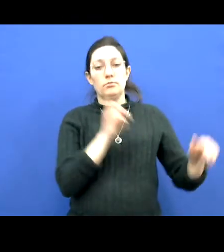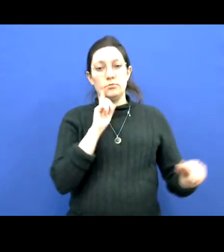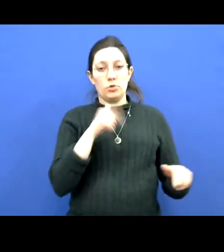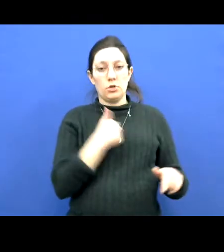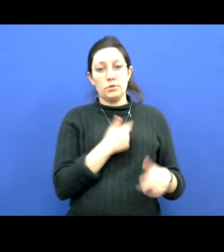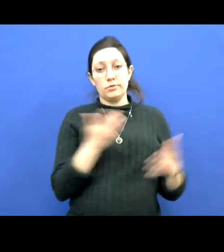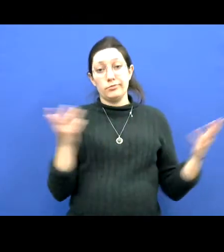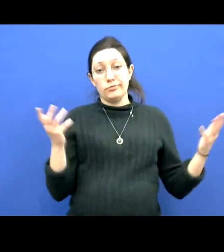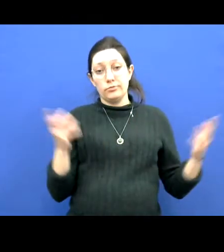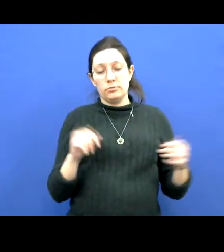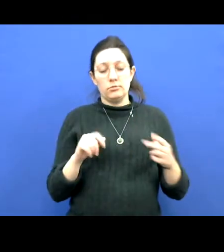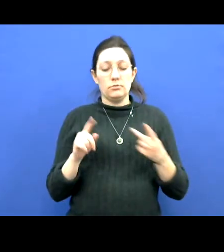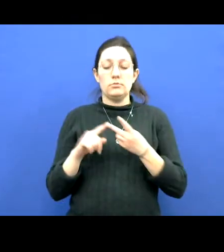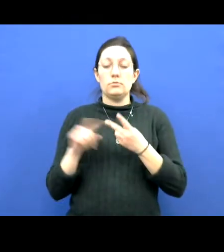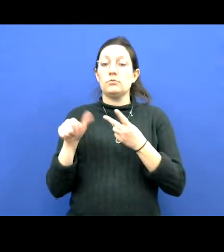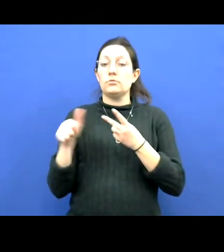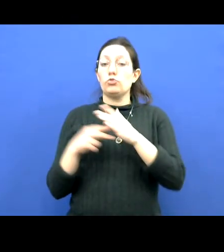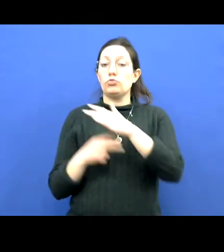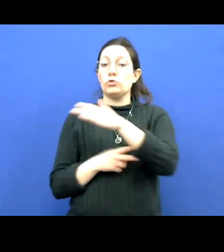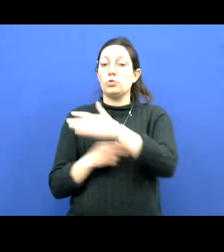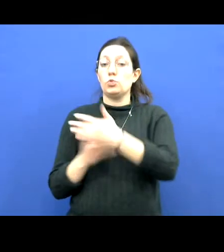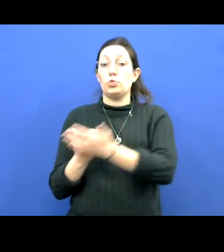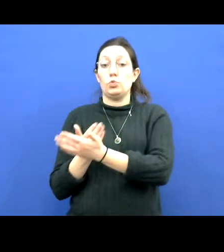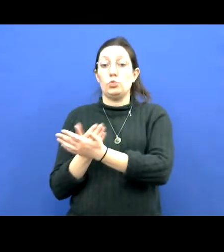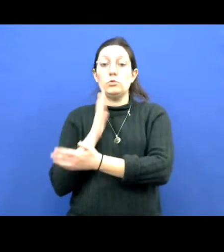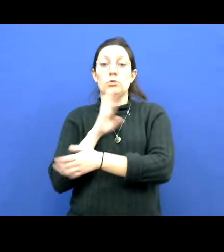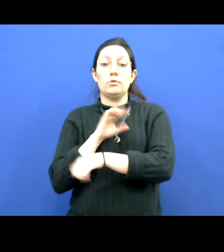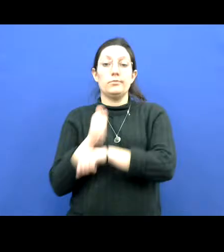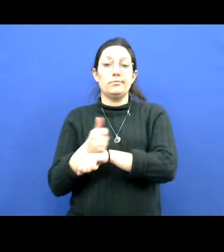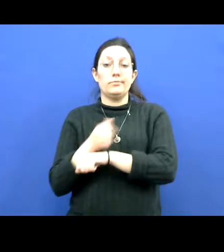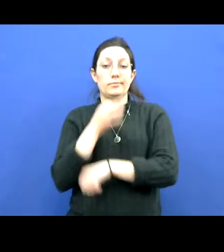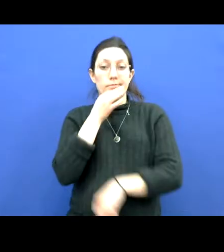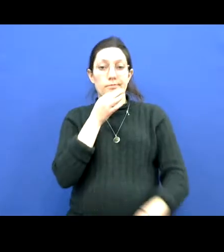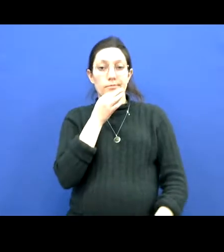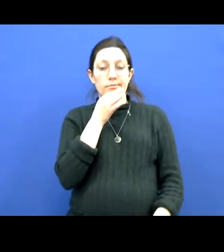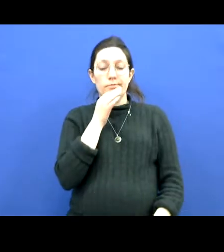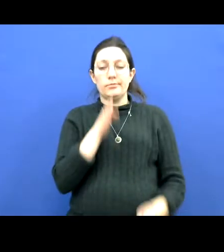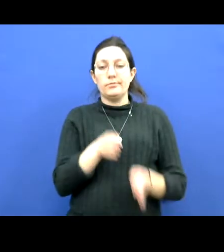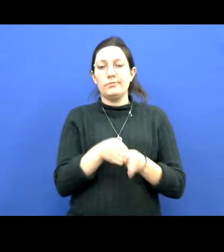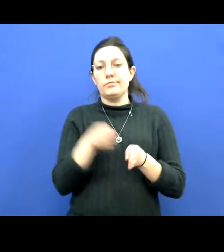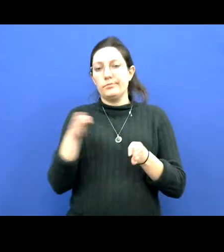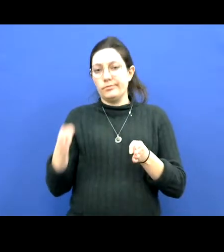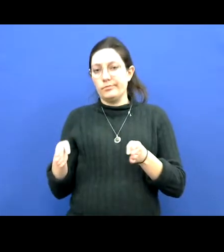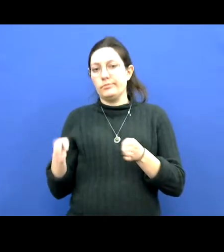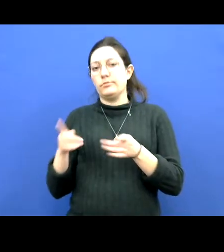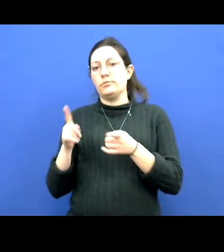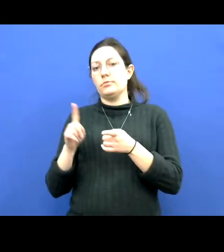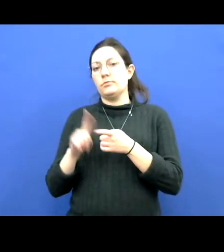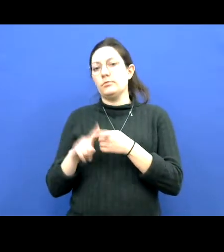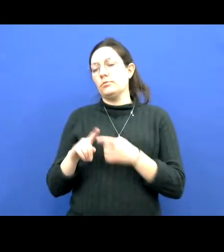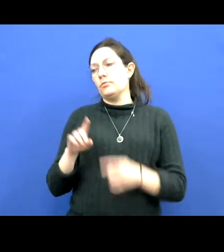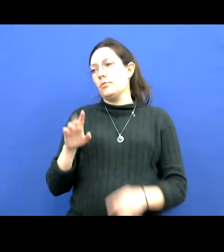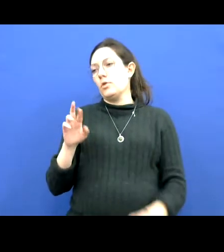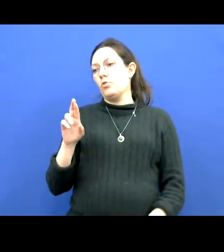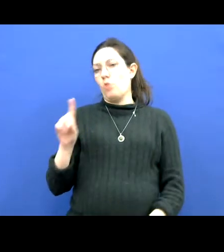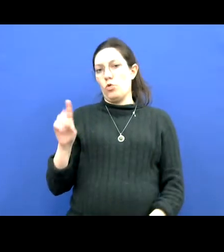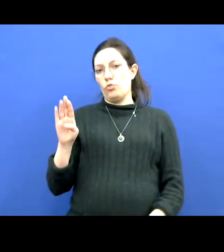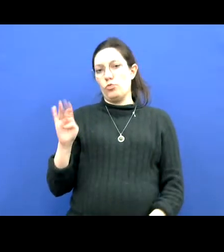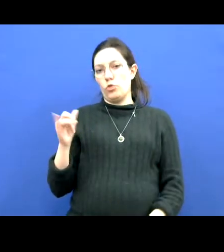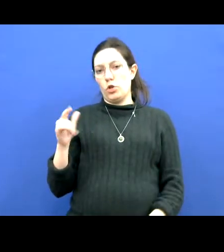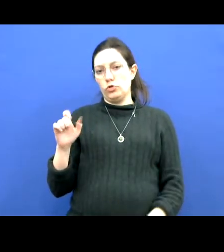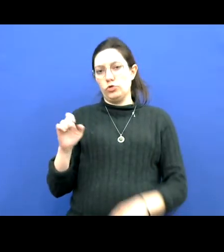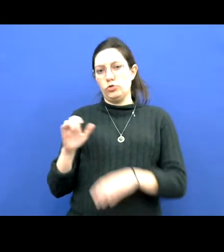is a new bridge that we're going to be putting in place parallel to the road bridge coming out of Memorial